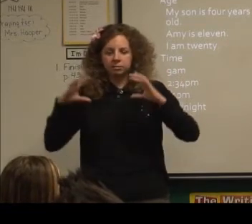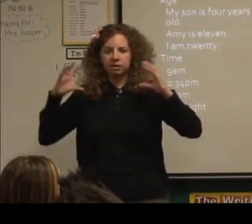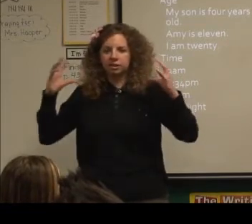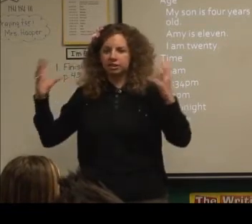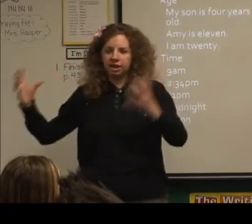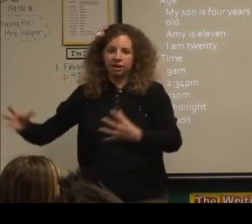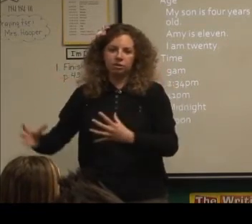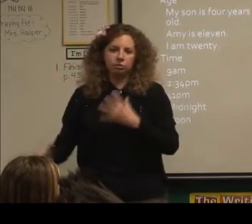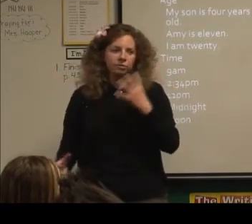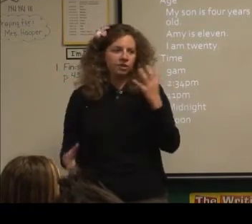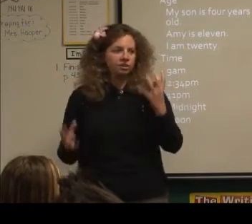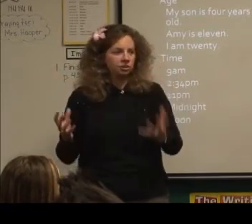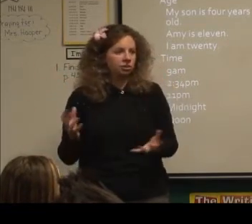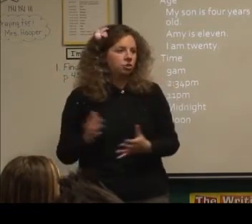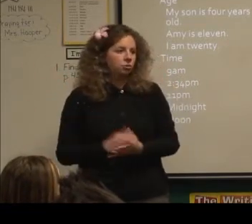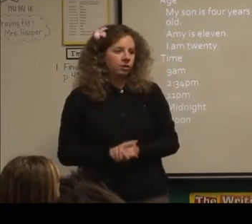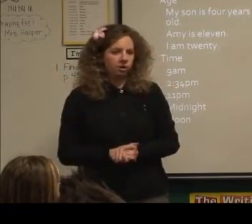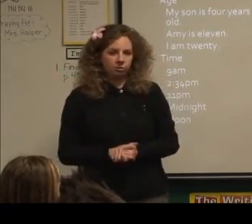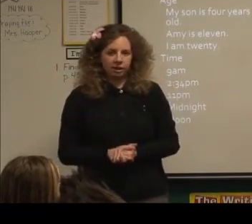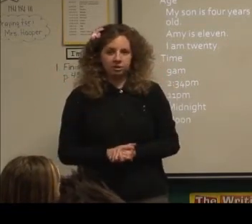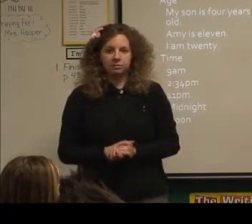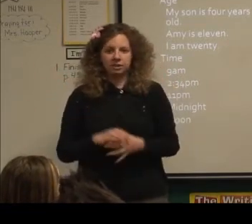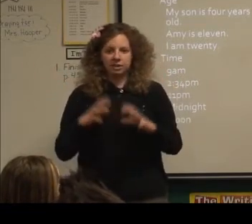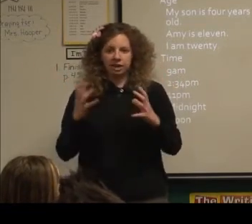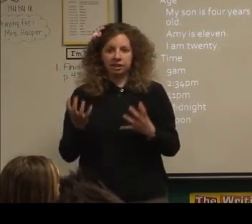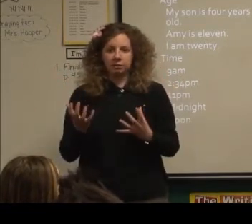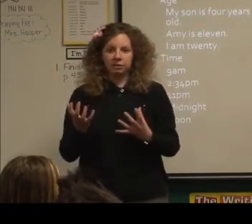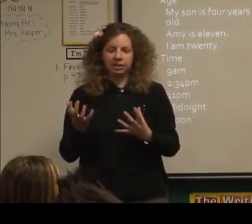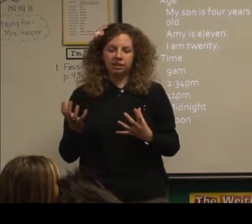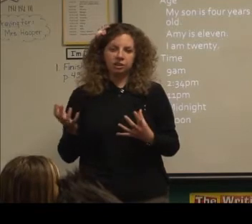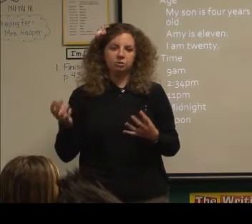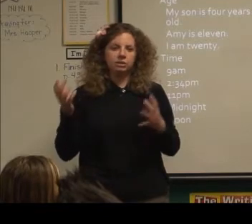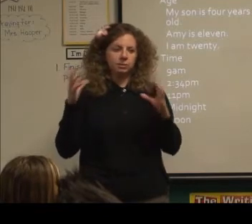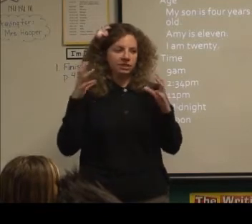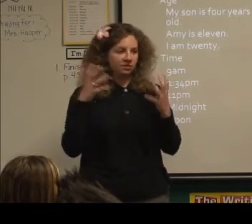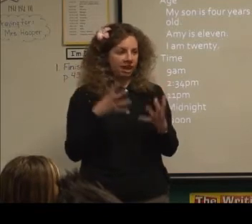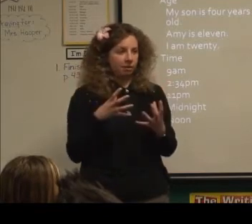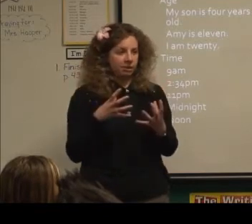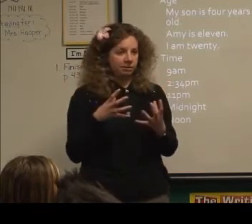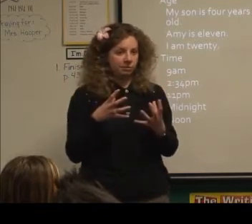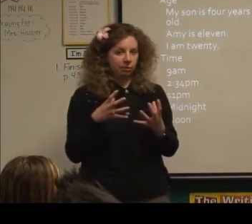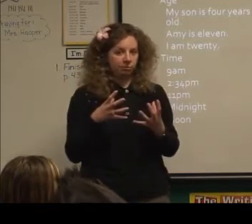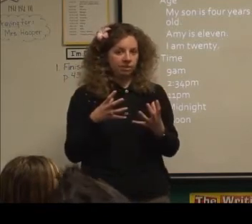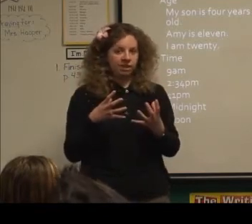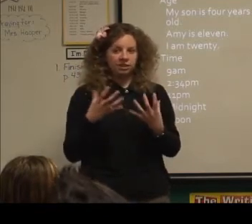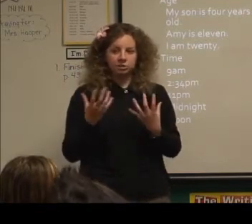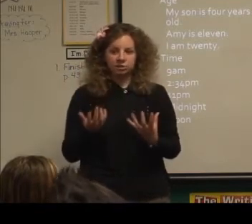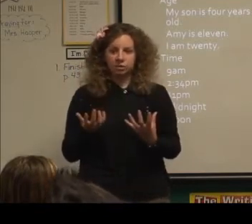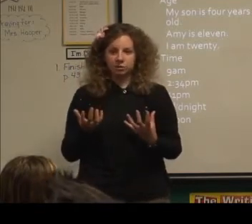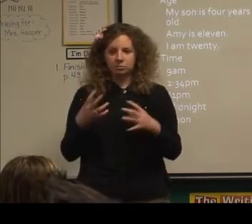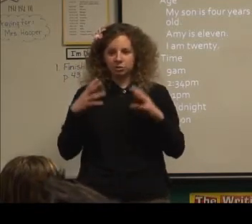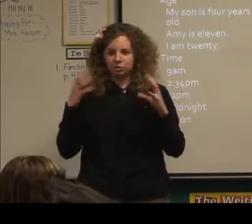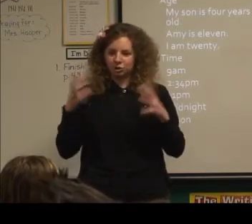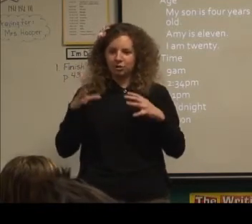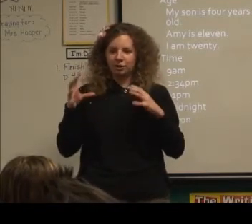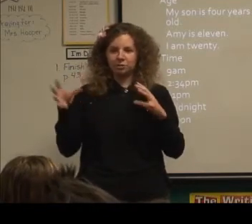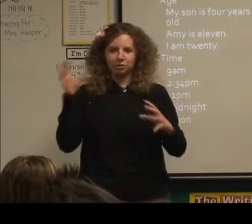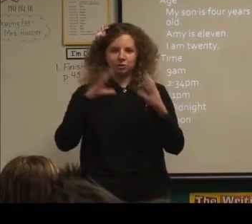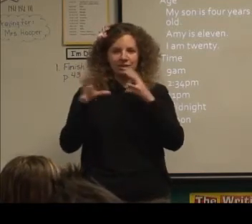something like that, a group of us, or we all went or something like that, like we would in English. You would specify how many people. And so it's always important to know that when you're